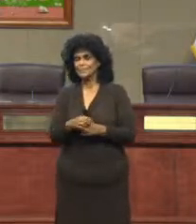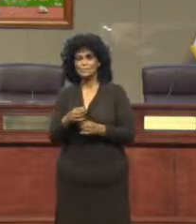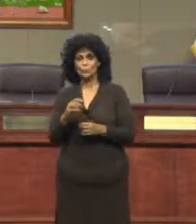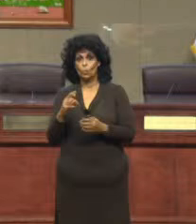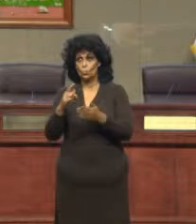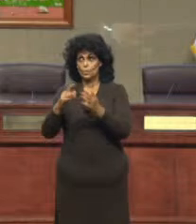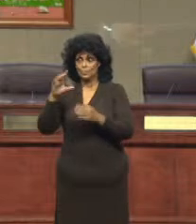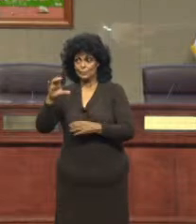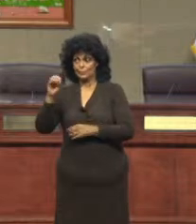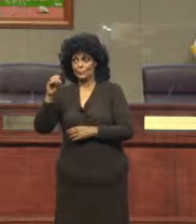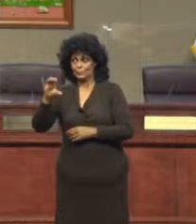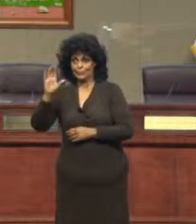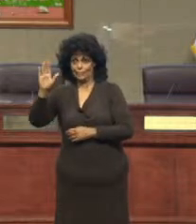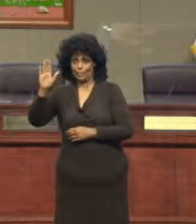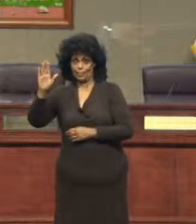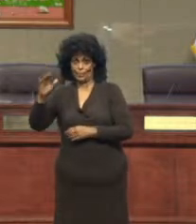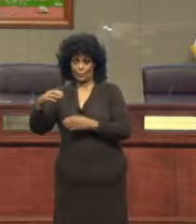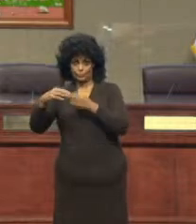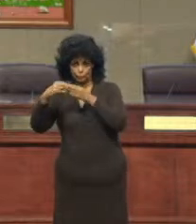CDC guidelines